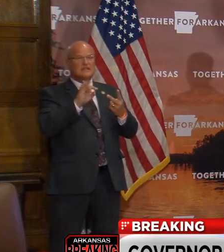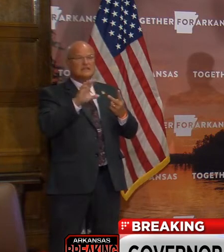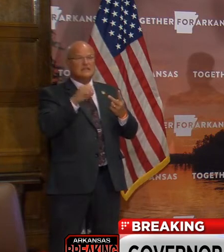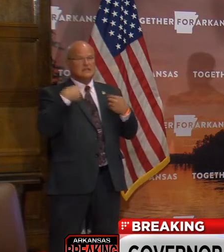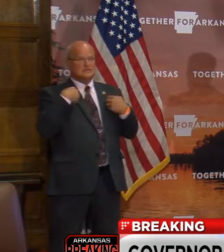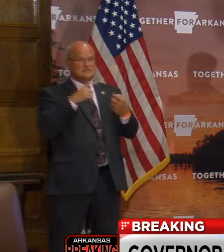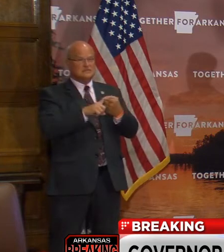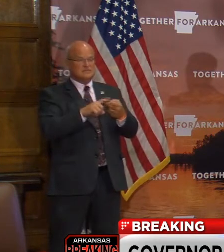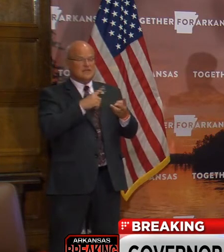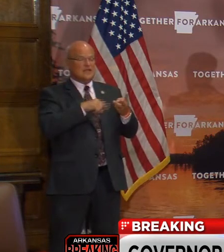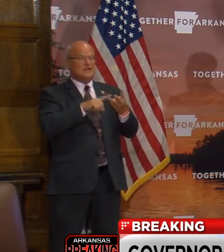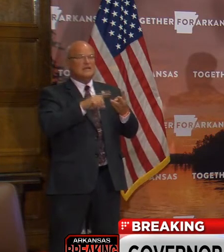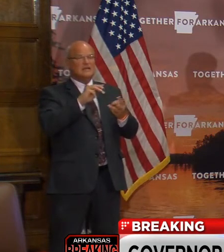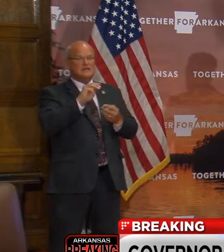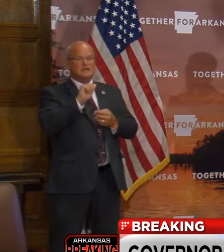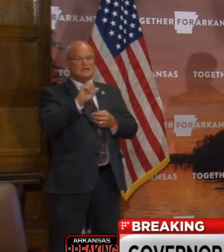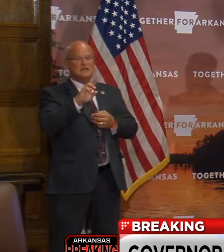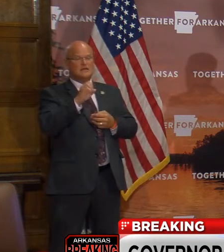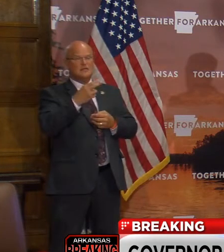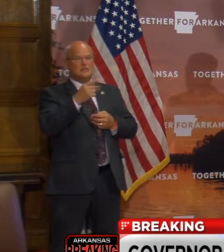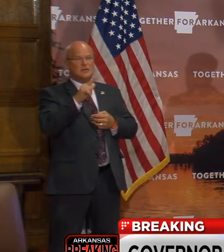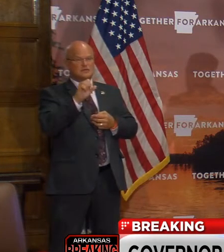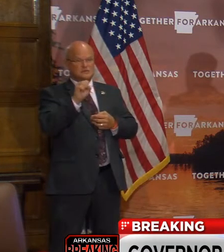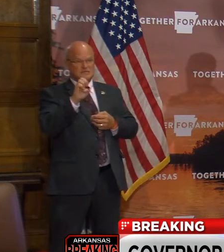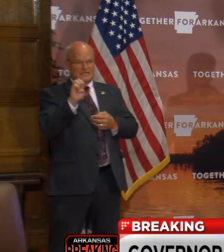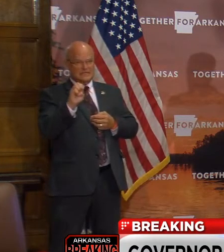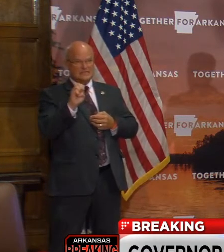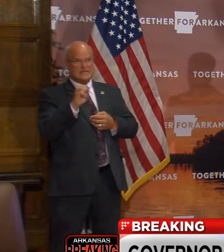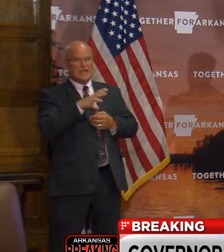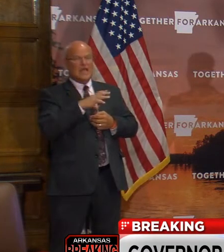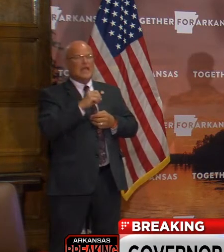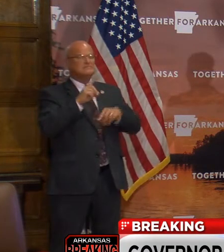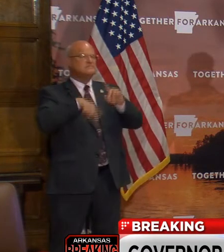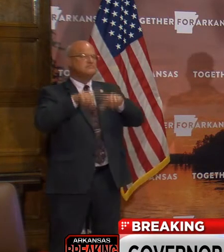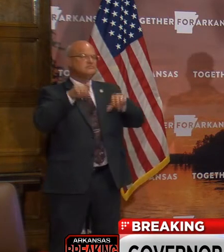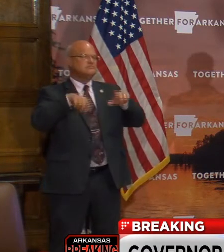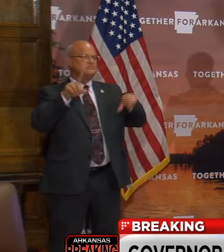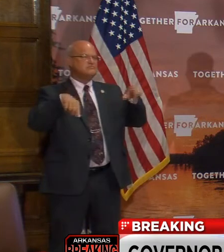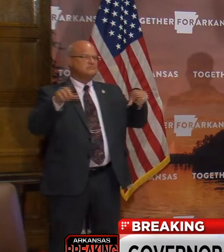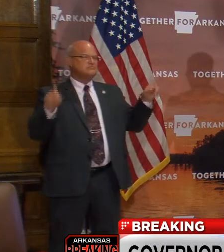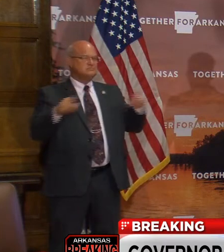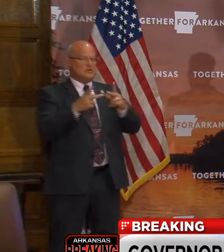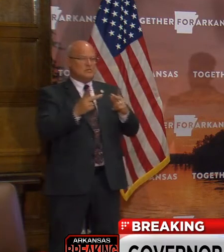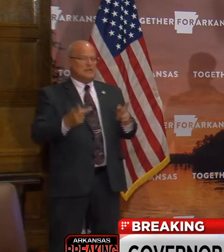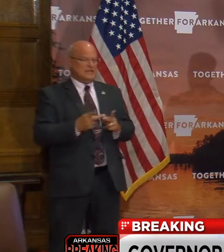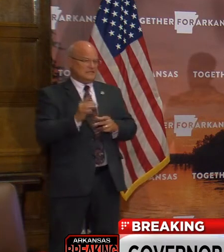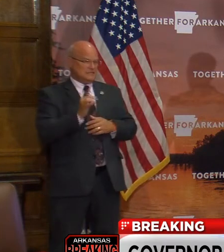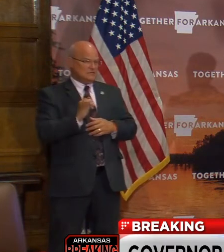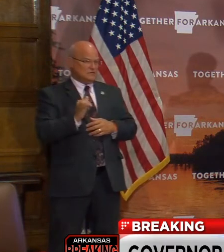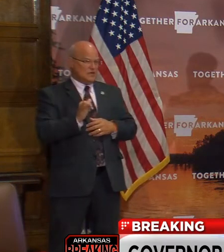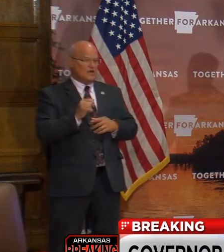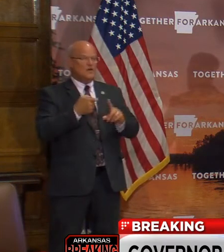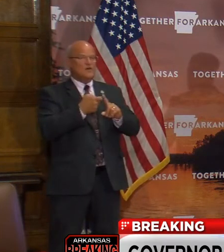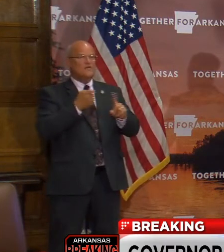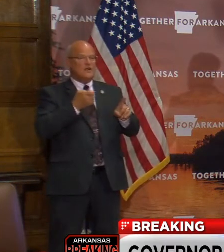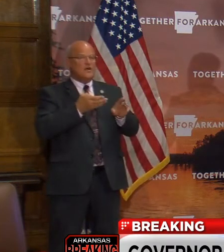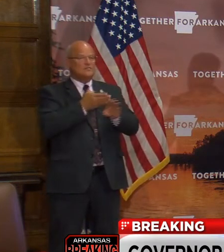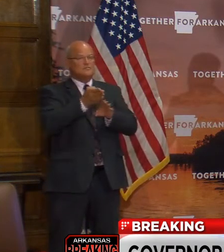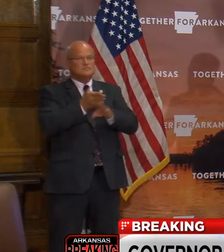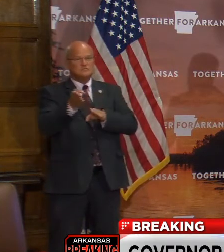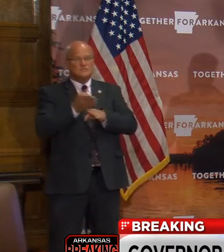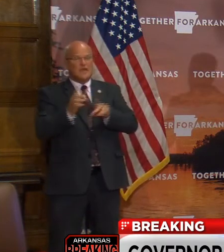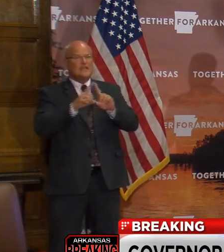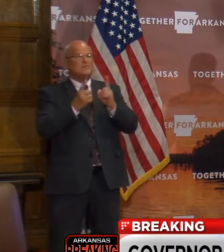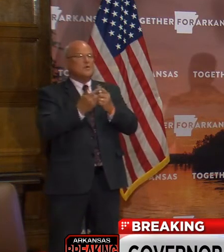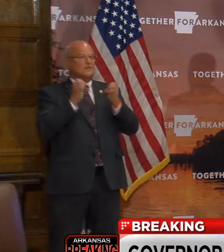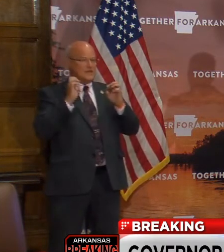the Marshallese. And included experts in a variety of disciplines, as well as representatives from the Departments